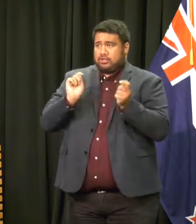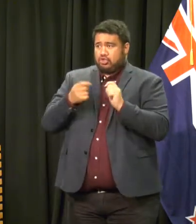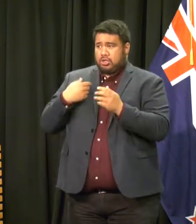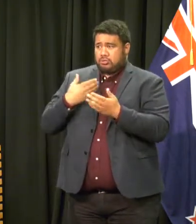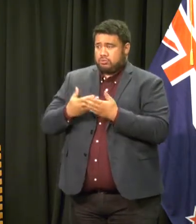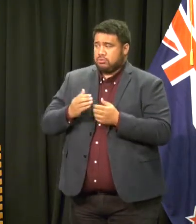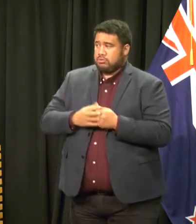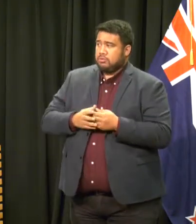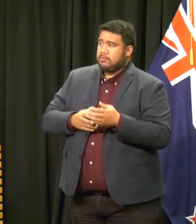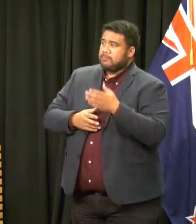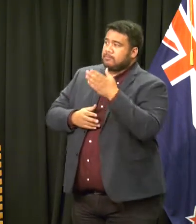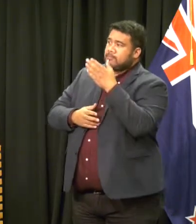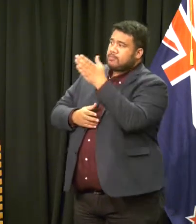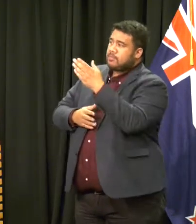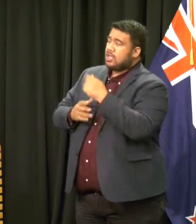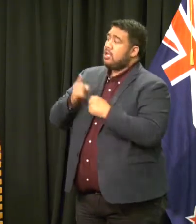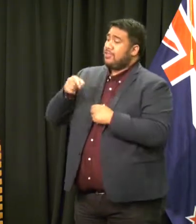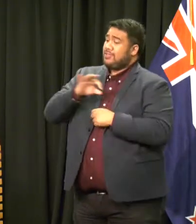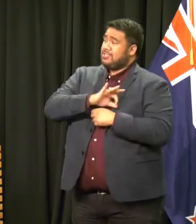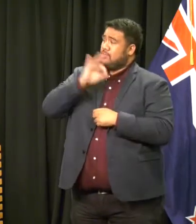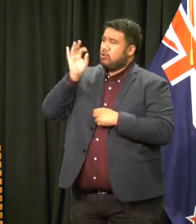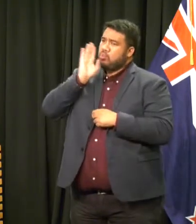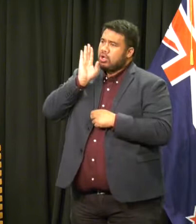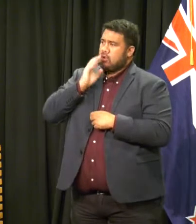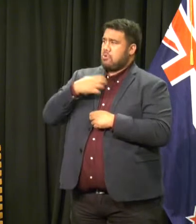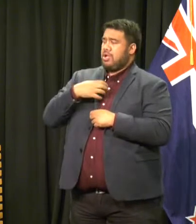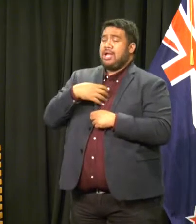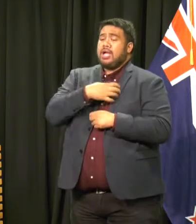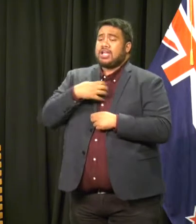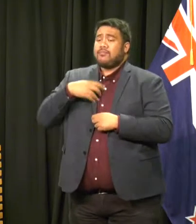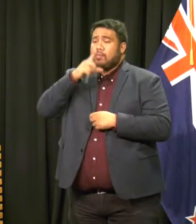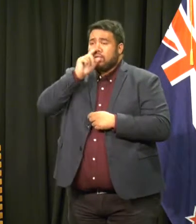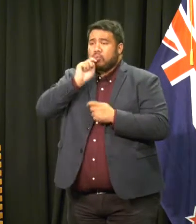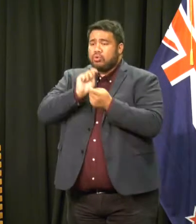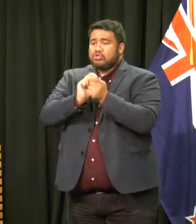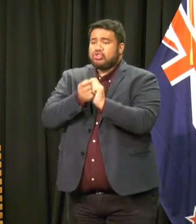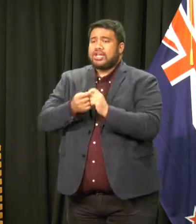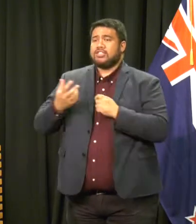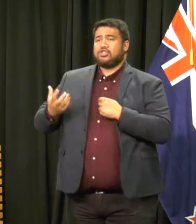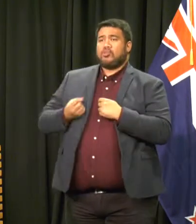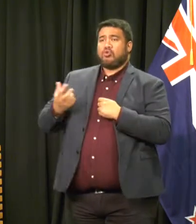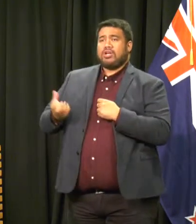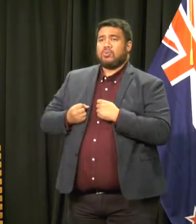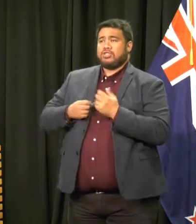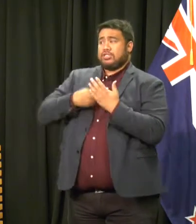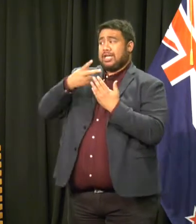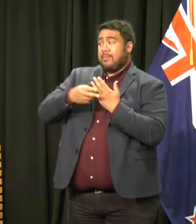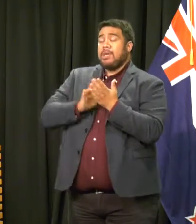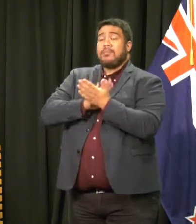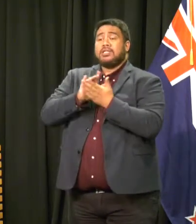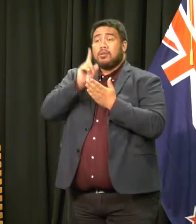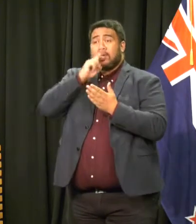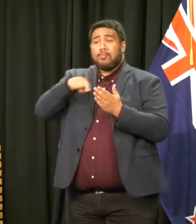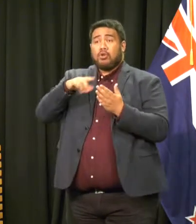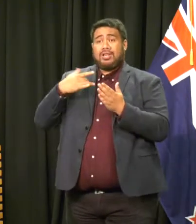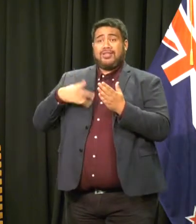that the government was considering changes to the New Zealand superannuation scheme, whereby people that have been in the country for 10 years, he wants to move that